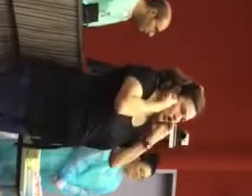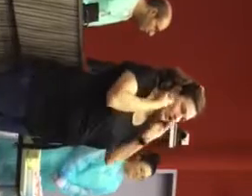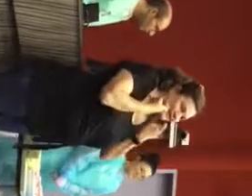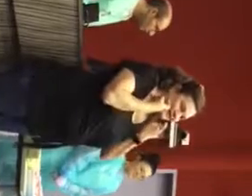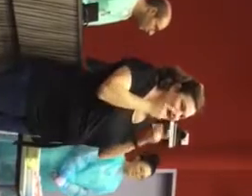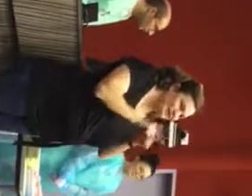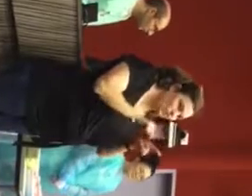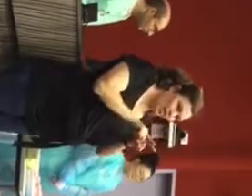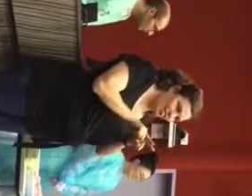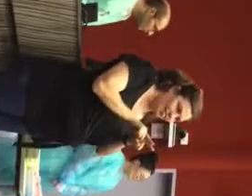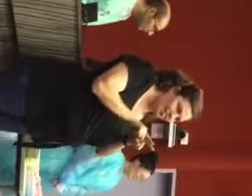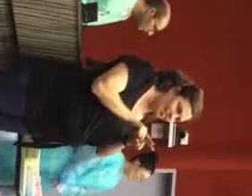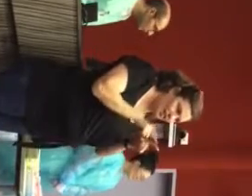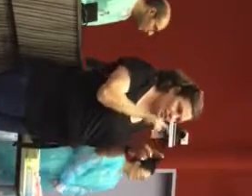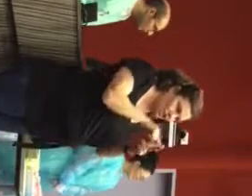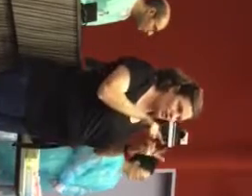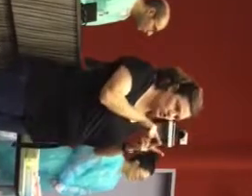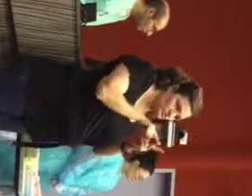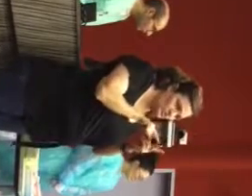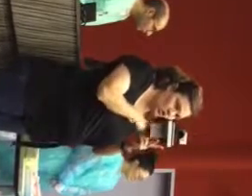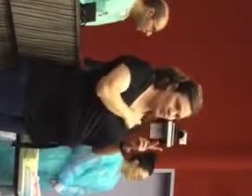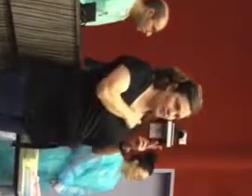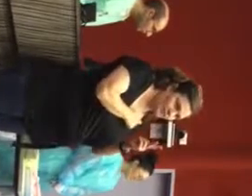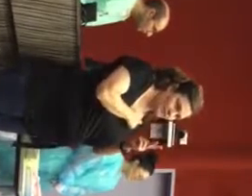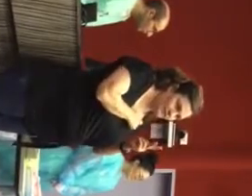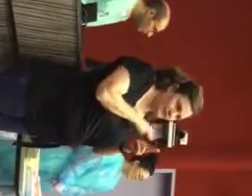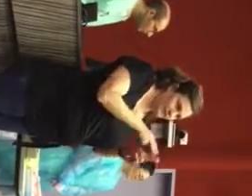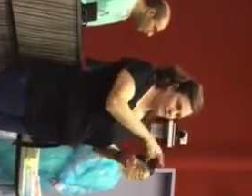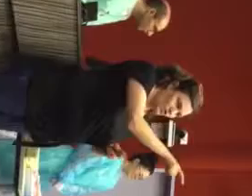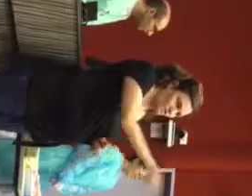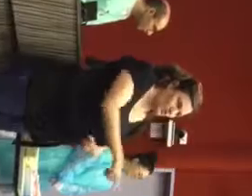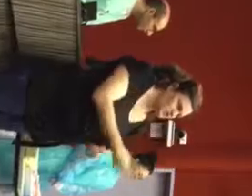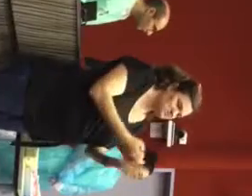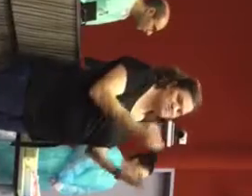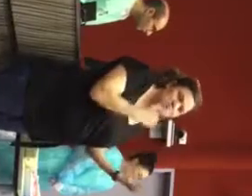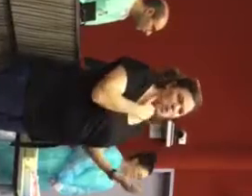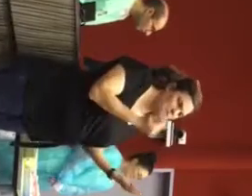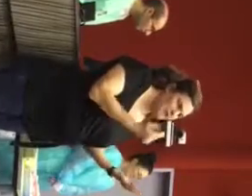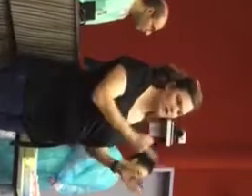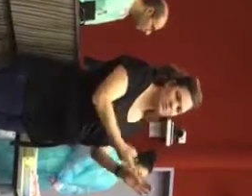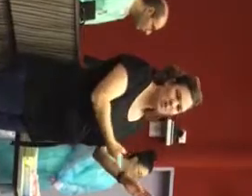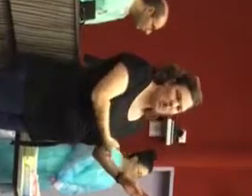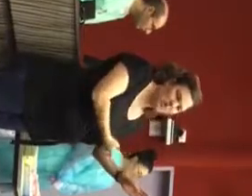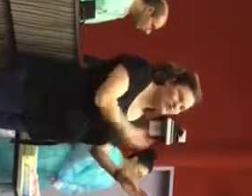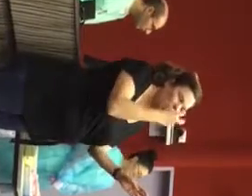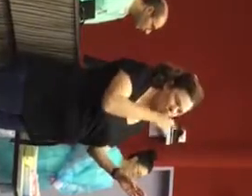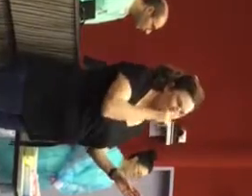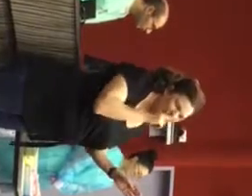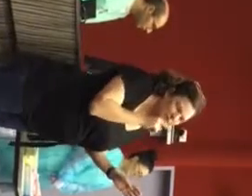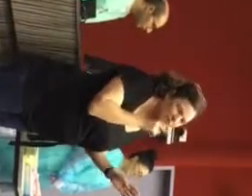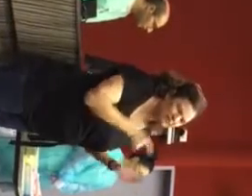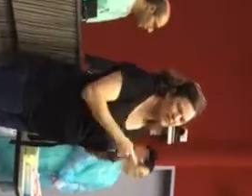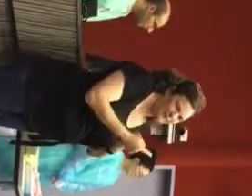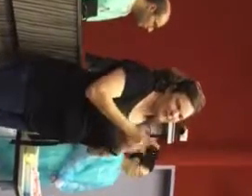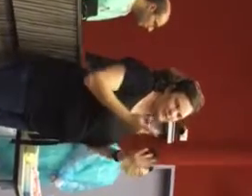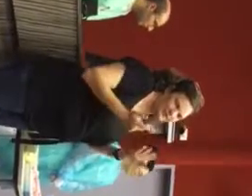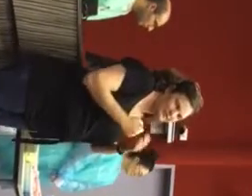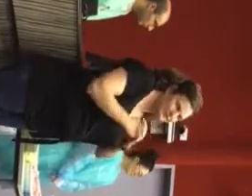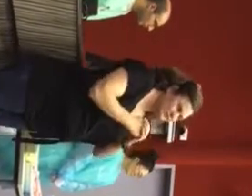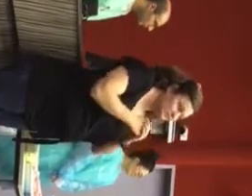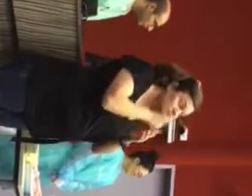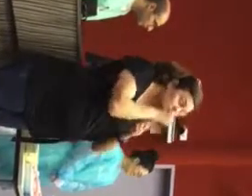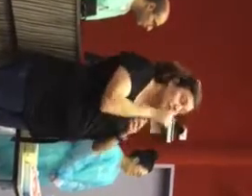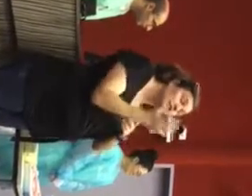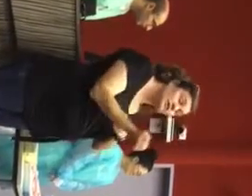either way. But they're very successful. So for the patient who has little or no bone left, because that happens with elderly patients, and they can then